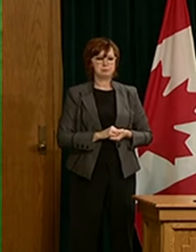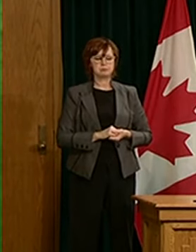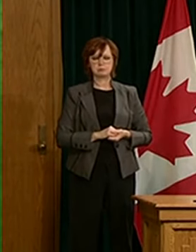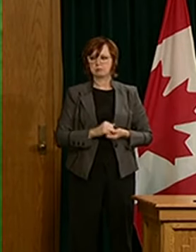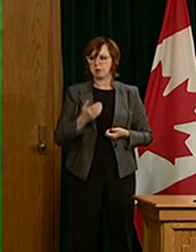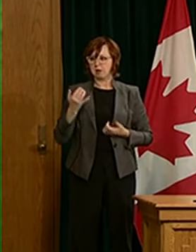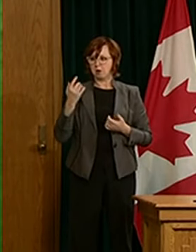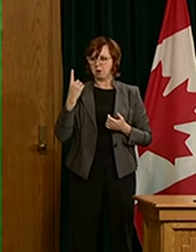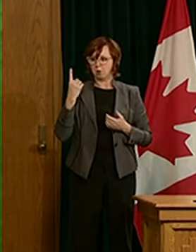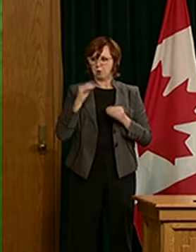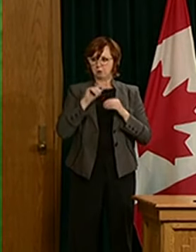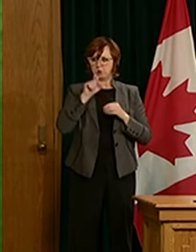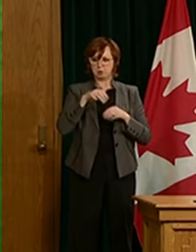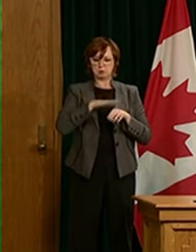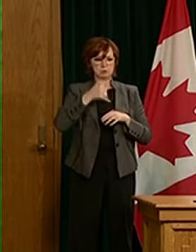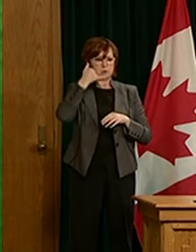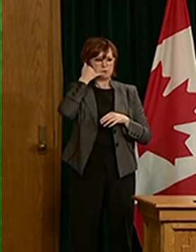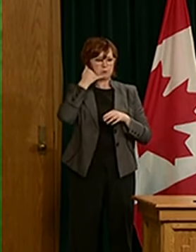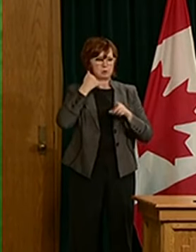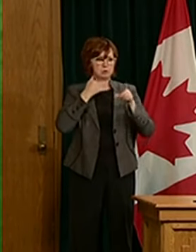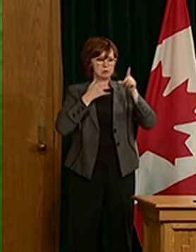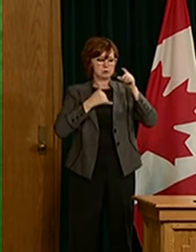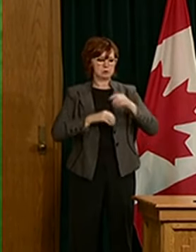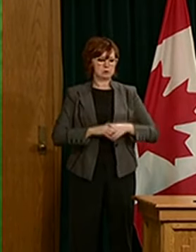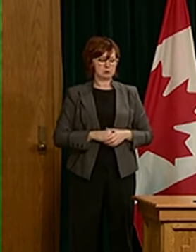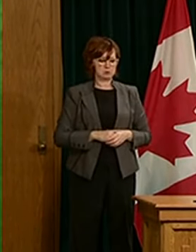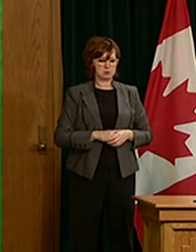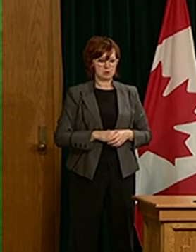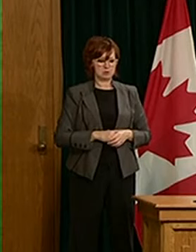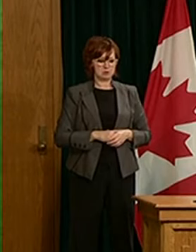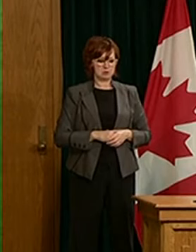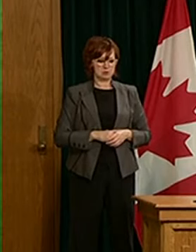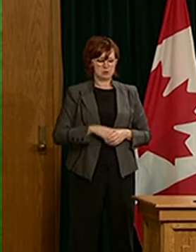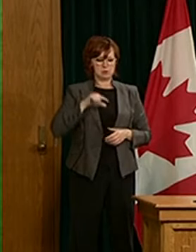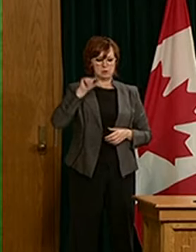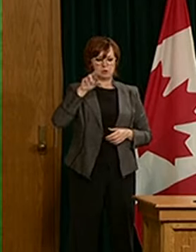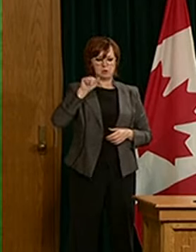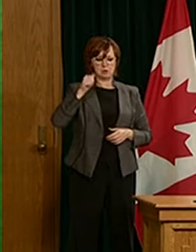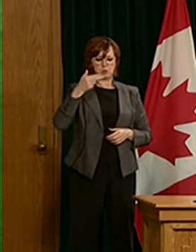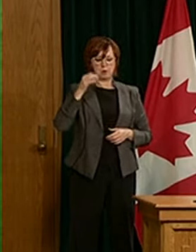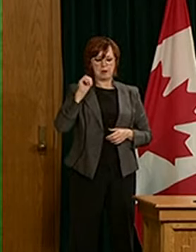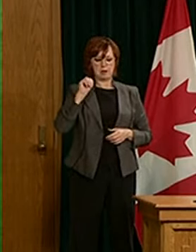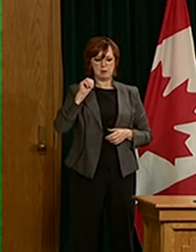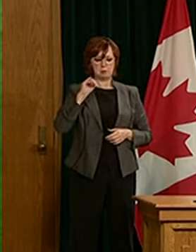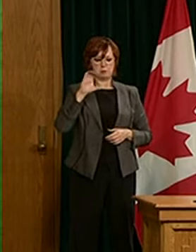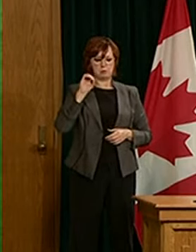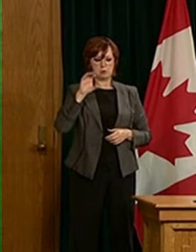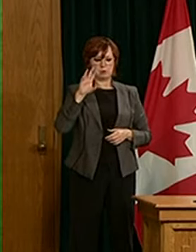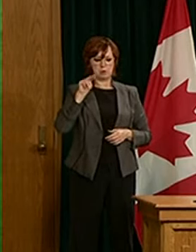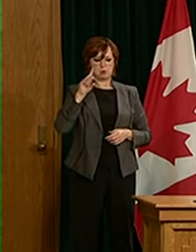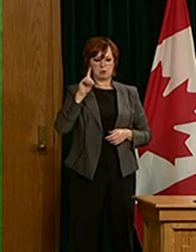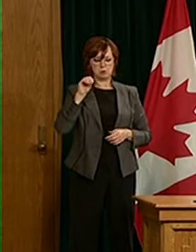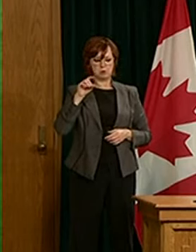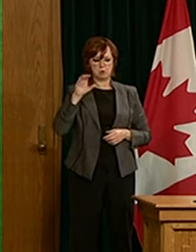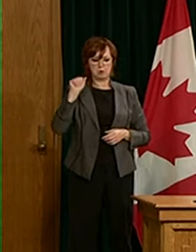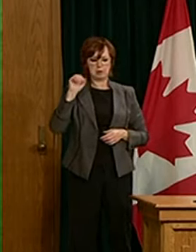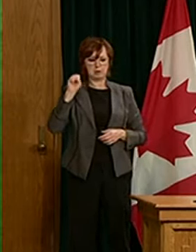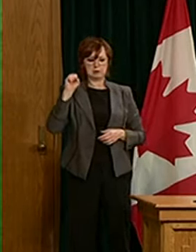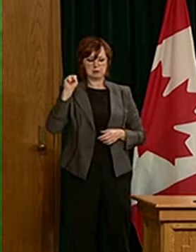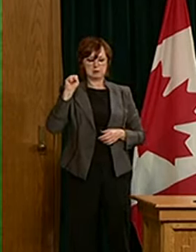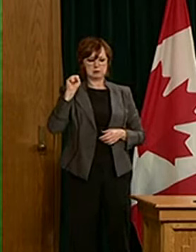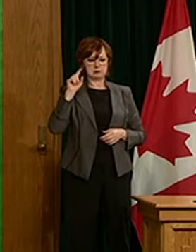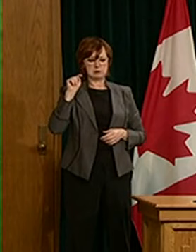Linnell, can we take another question, please? Sure. I have Graham Condo from Access 7. Graham, go